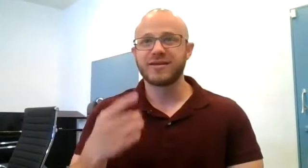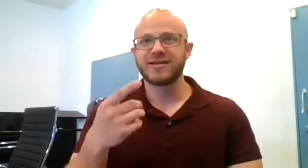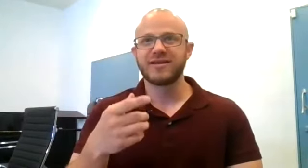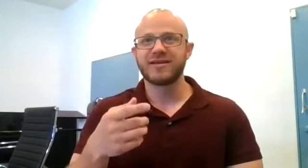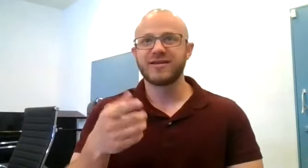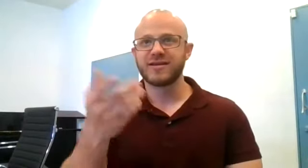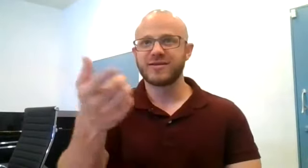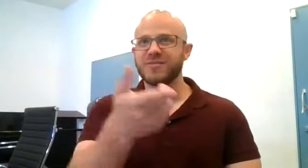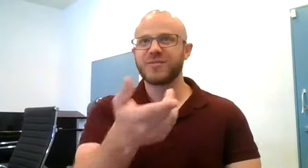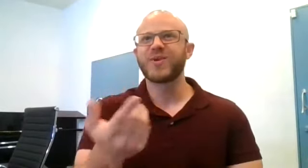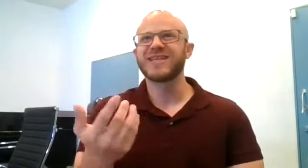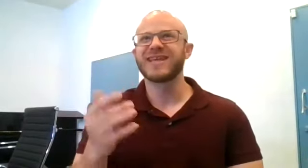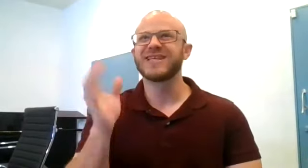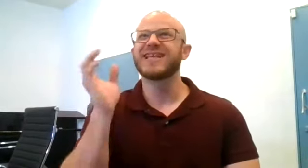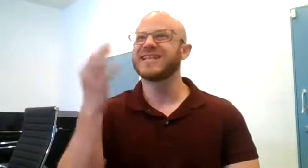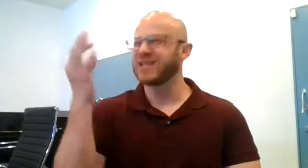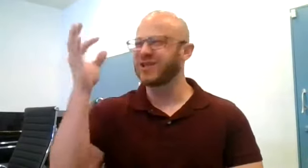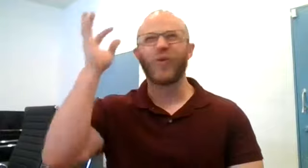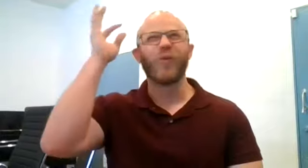Yeah, hair. I do the same.